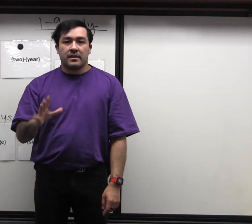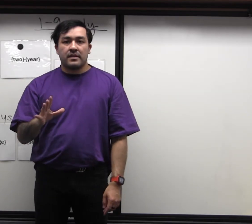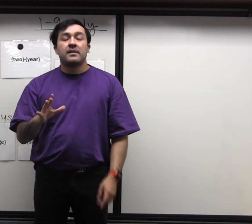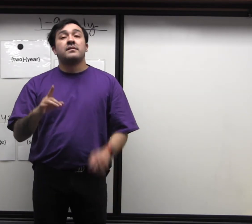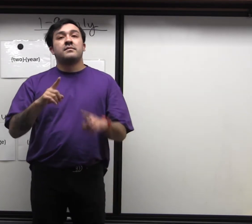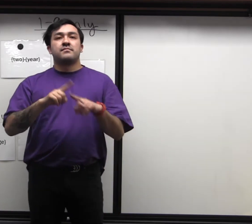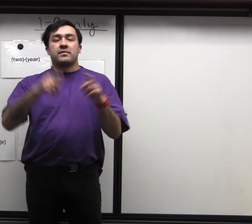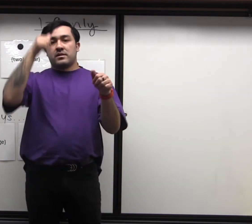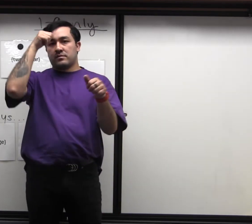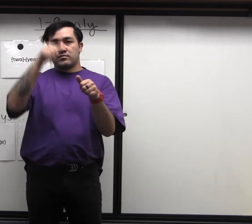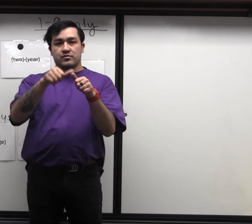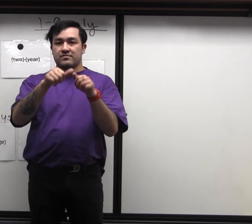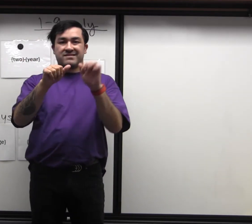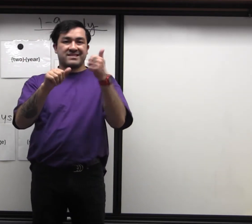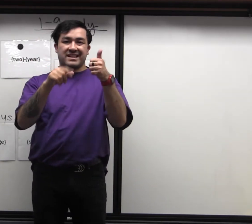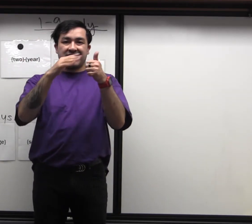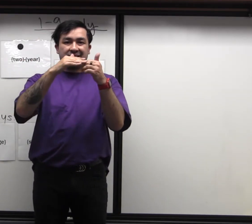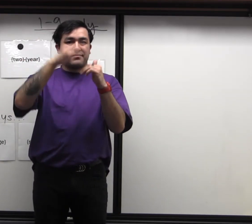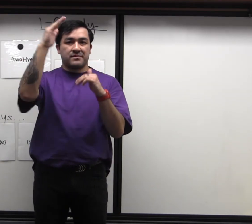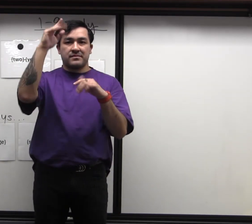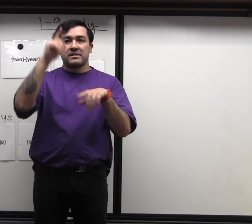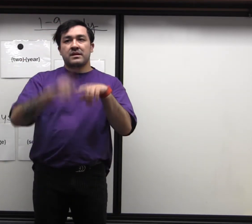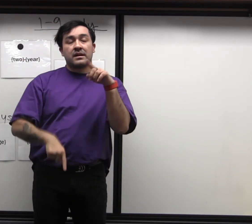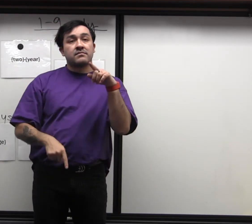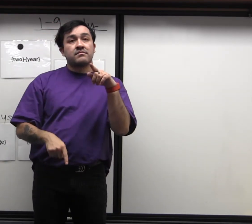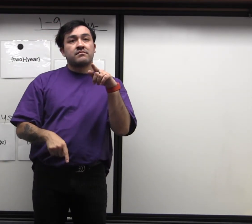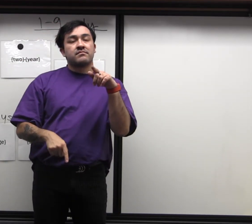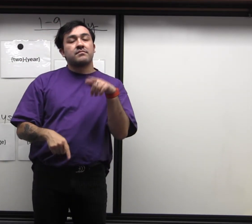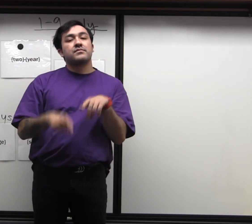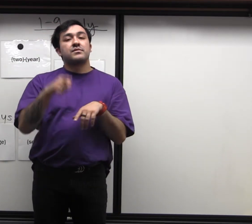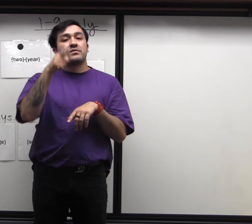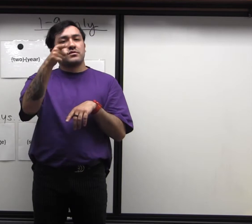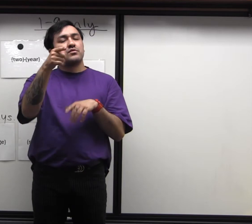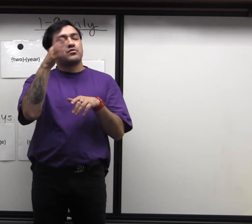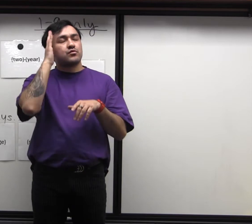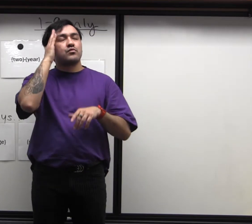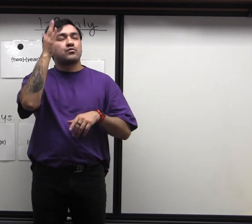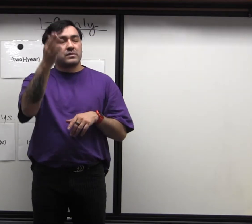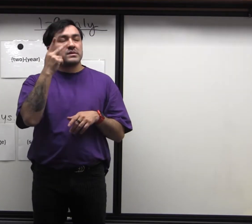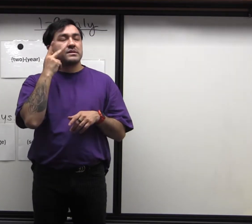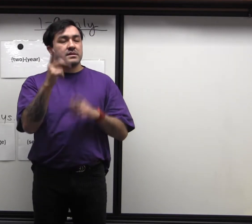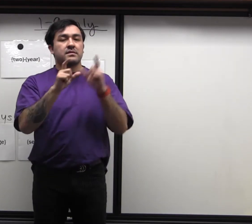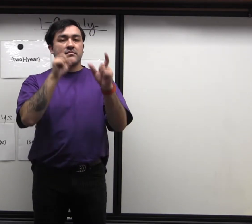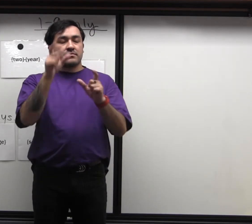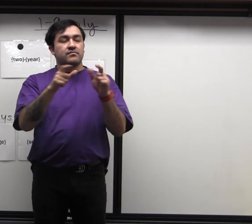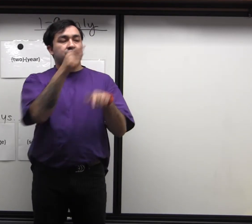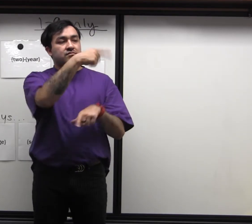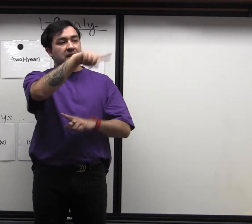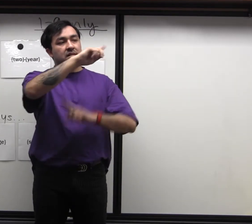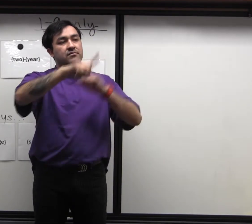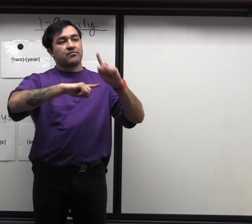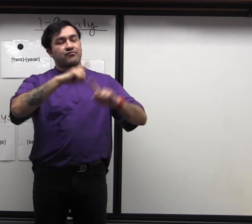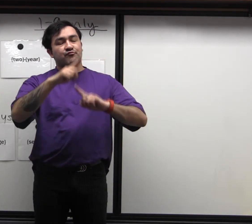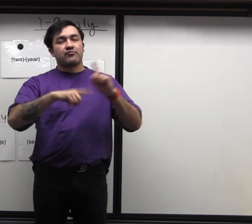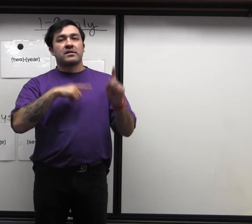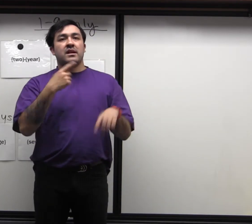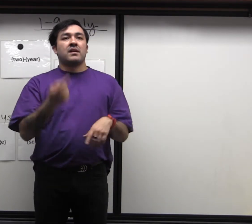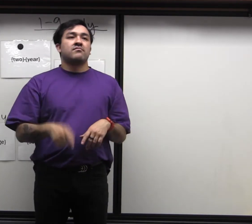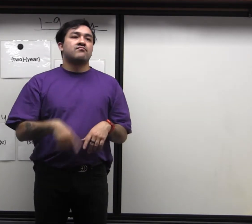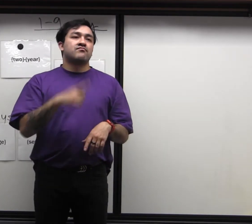can't sign 9 years old in a numerical incorporation sign. Some people will say it's fine. You